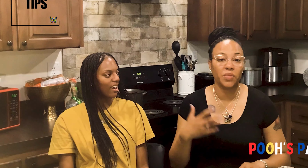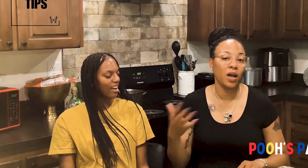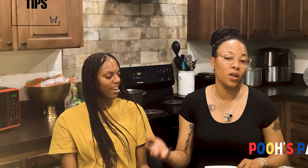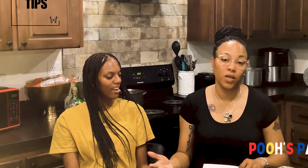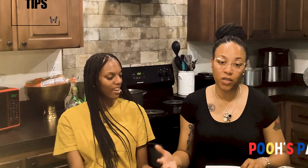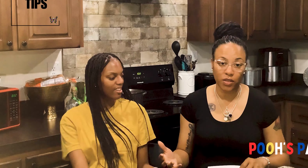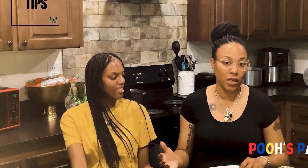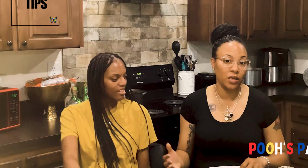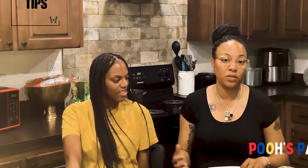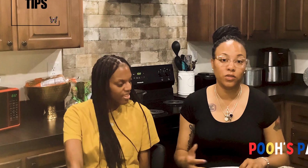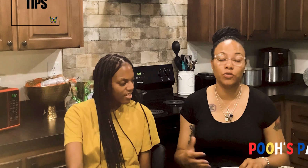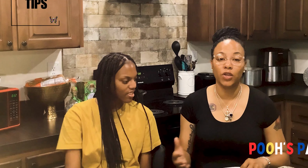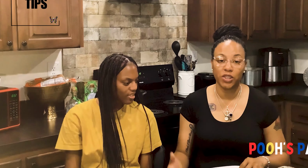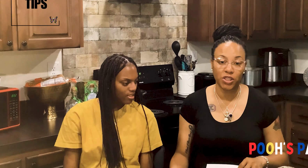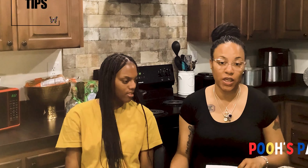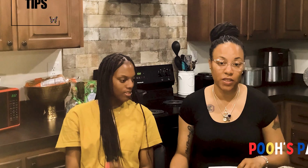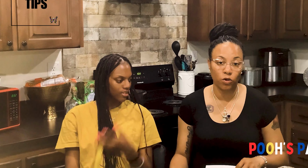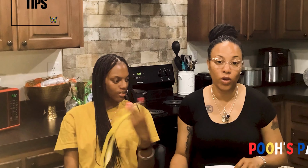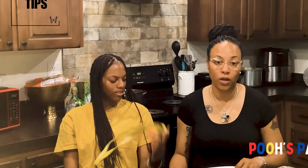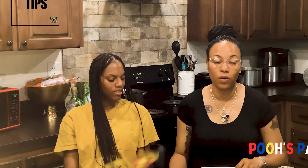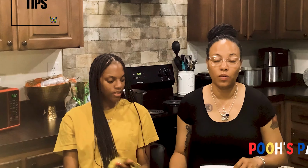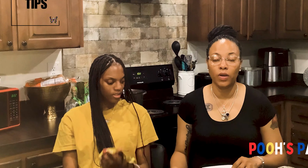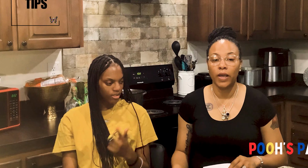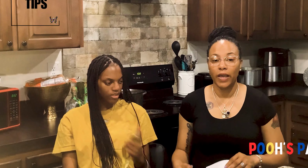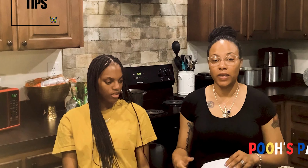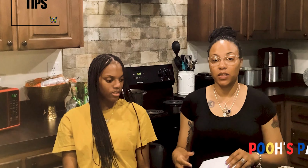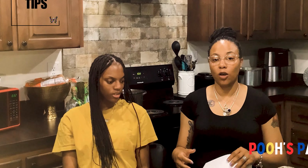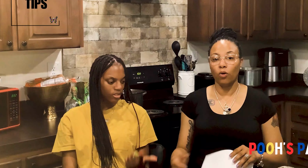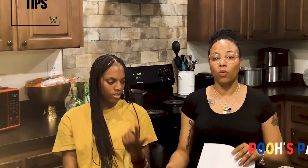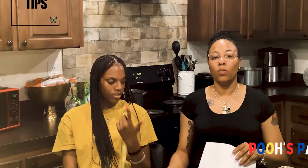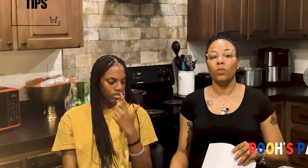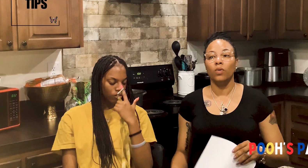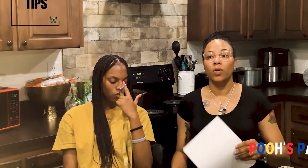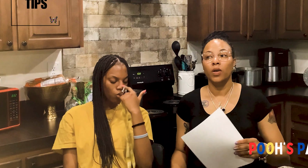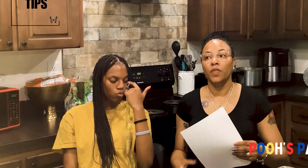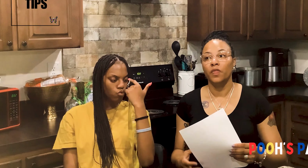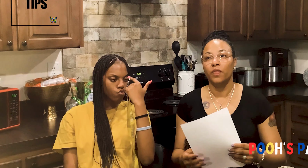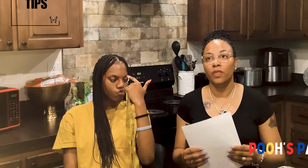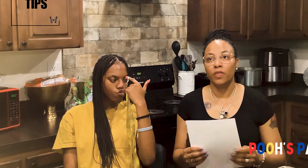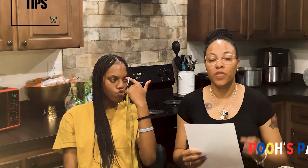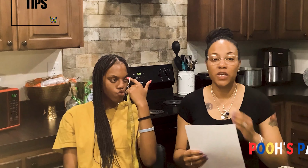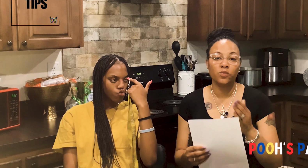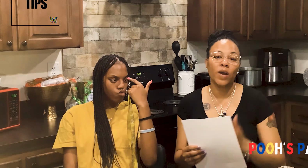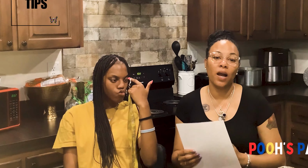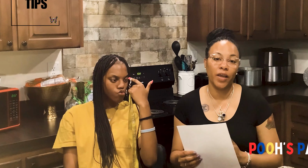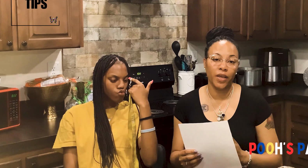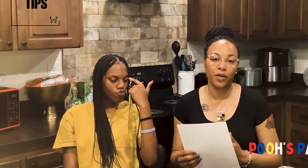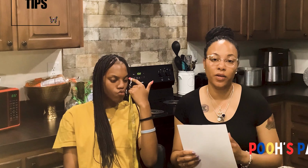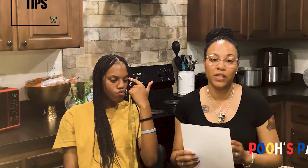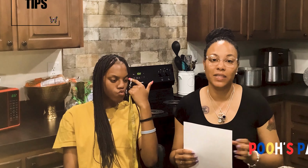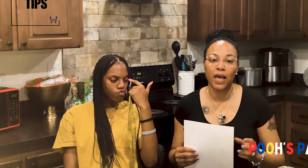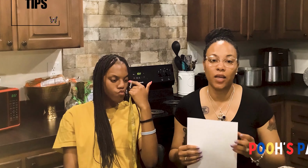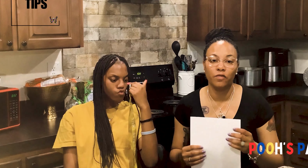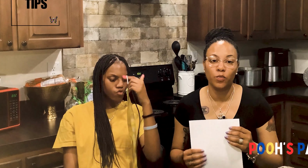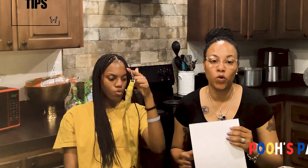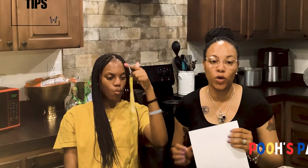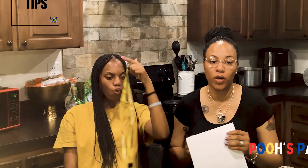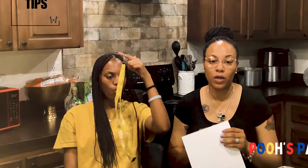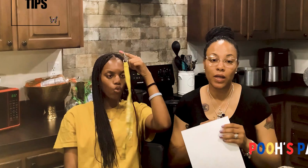all the other things, that she has going on. And so this route here is kind of a more